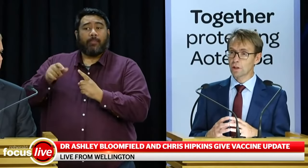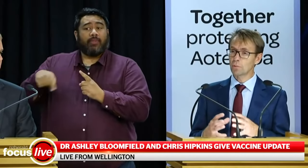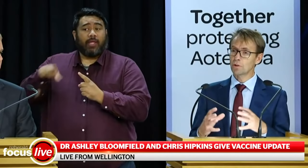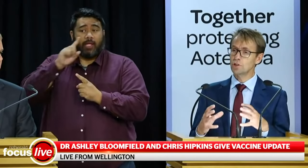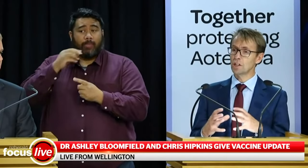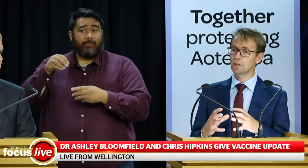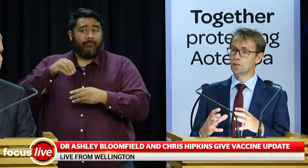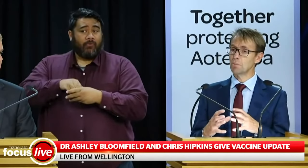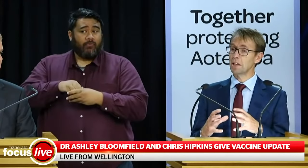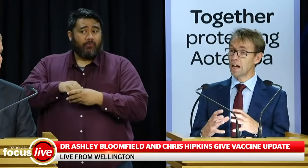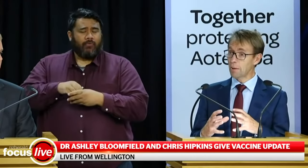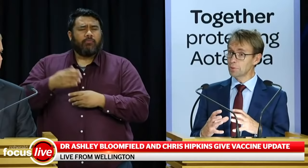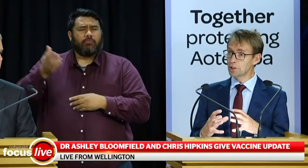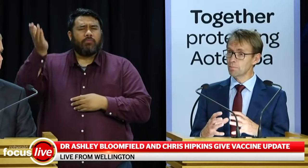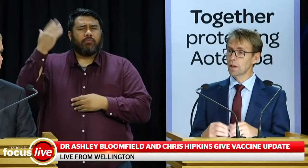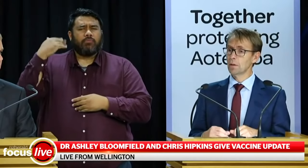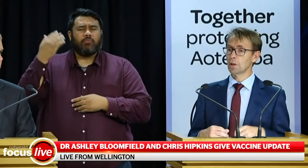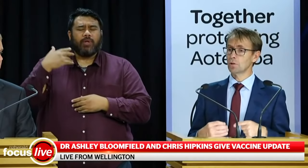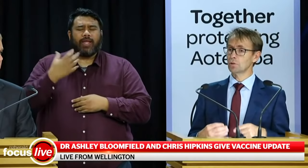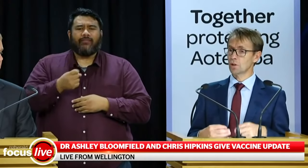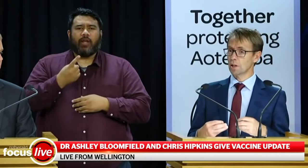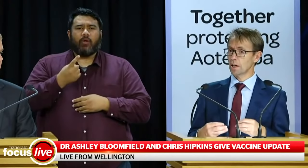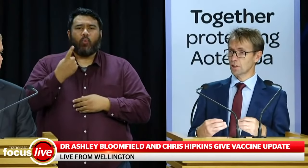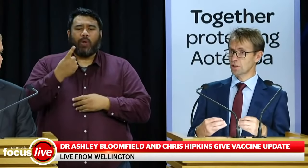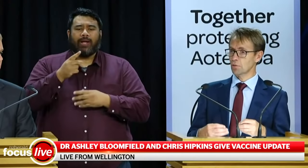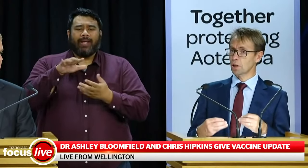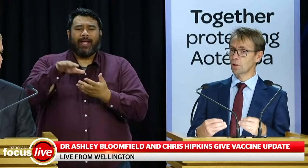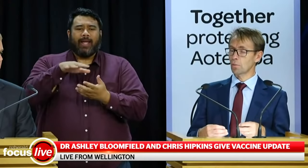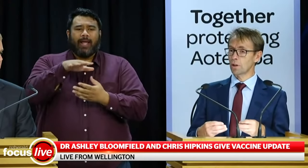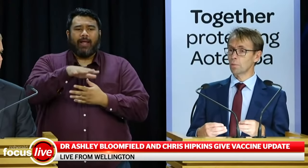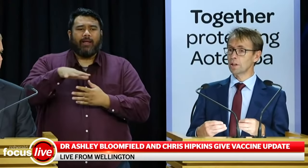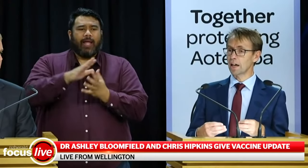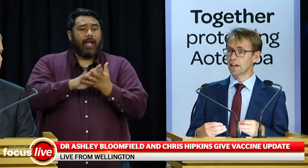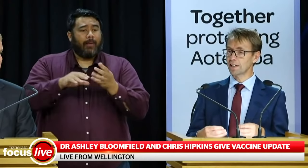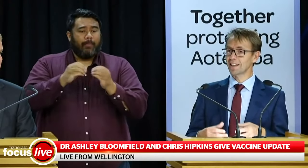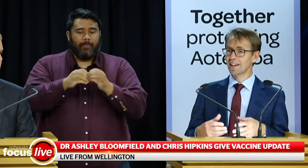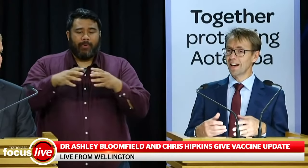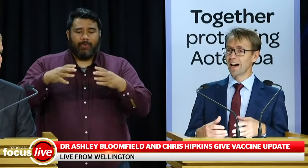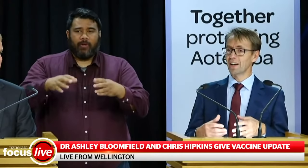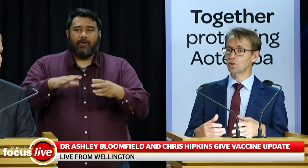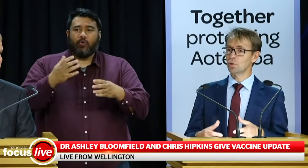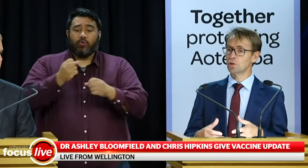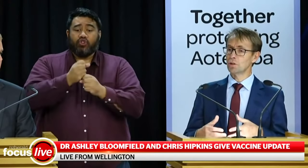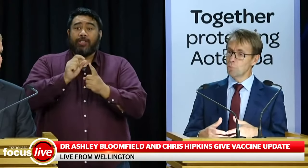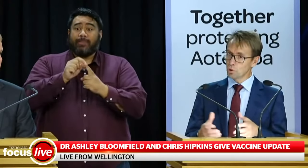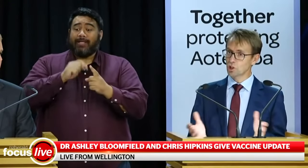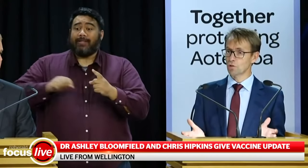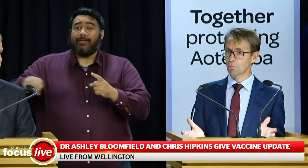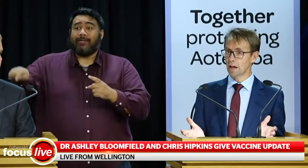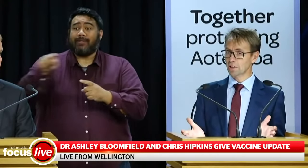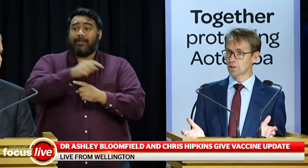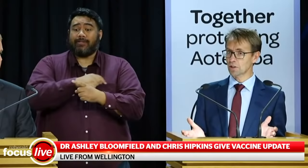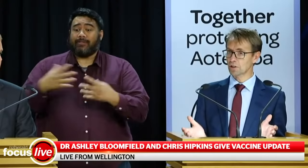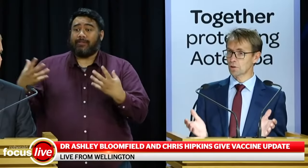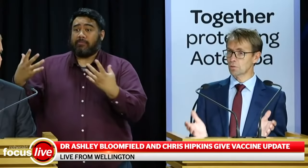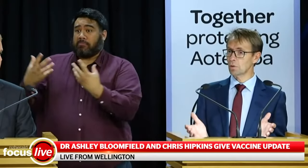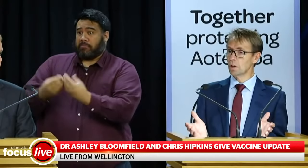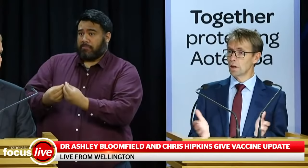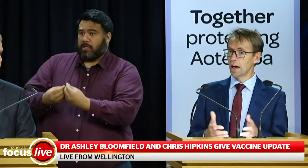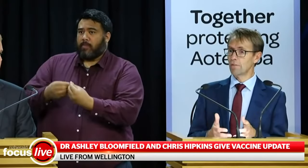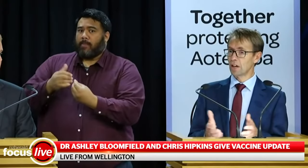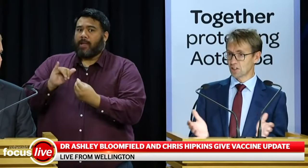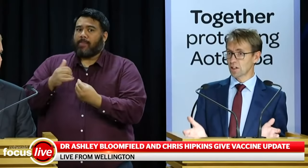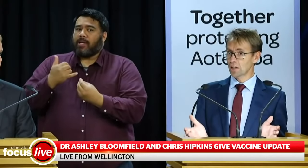started already with GP hubs, but it also allows us to relook at whether we can use more general practices